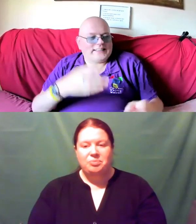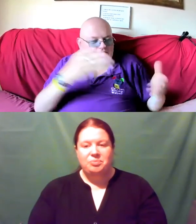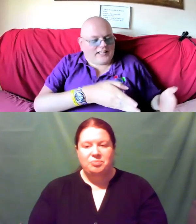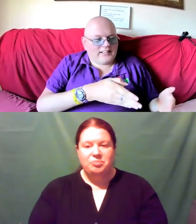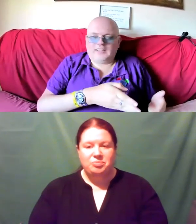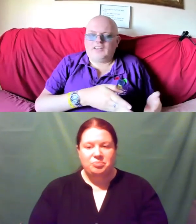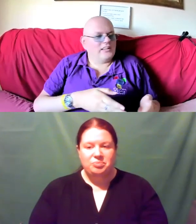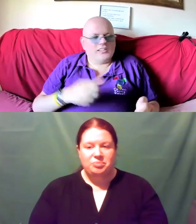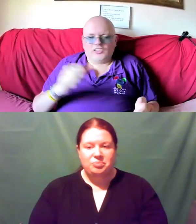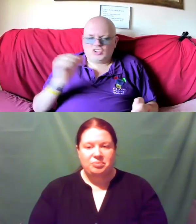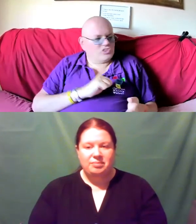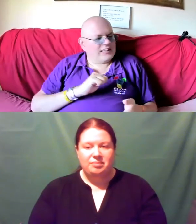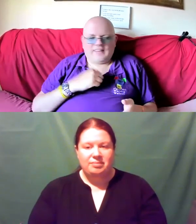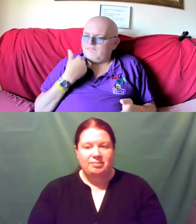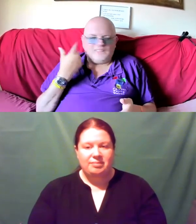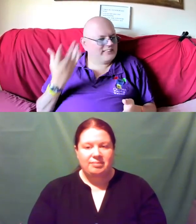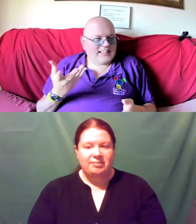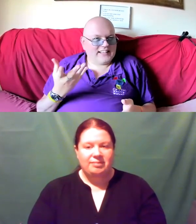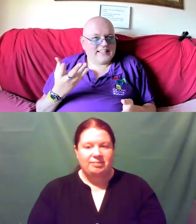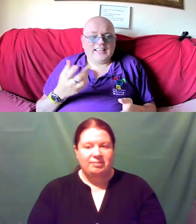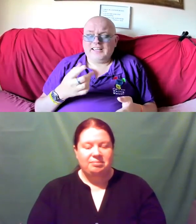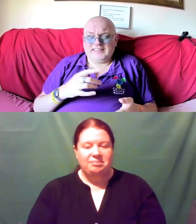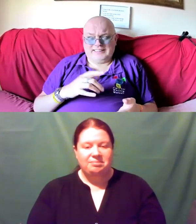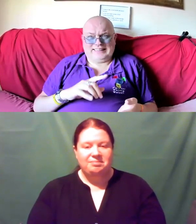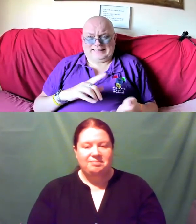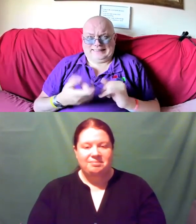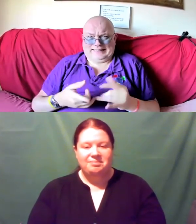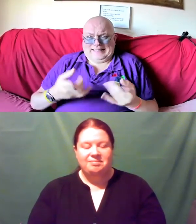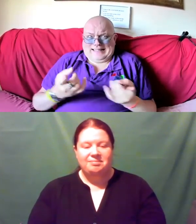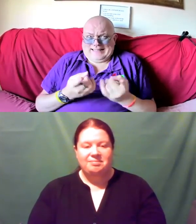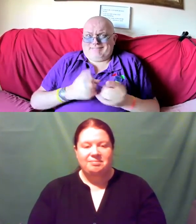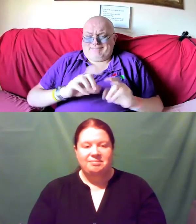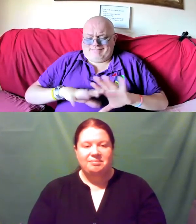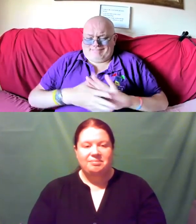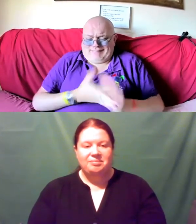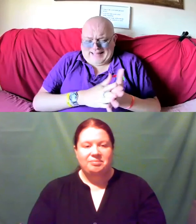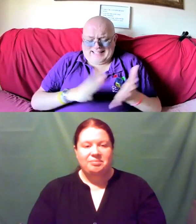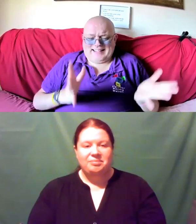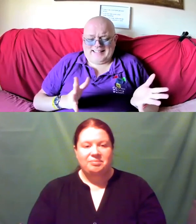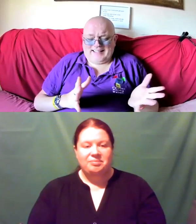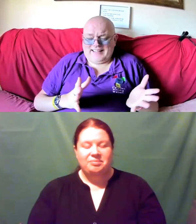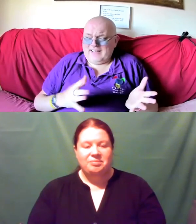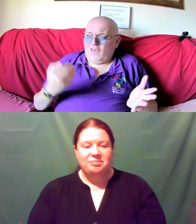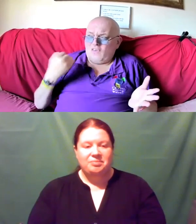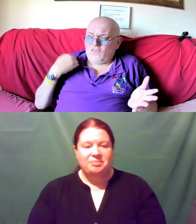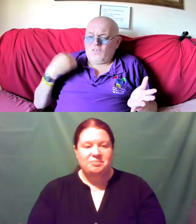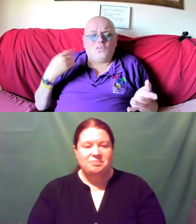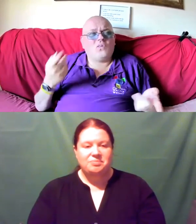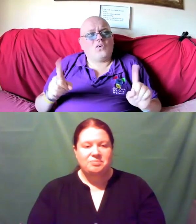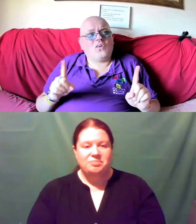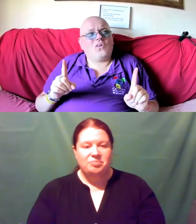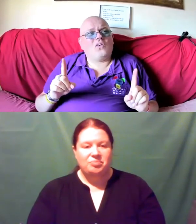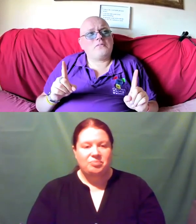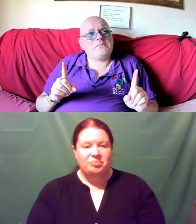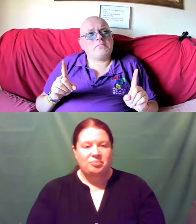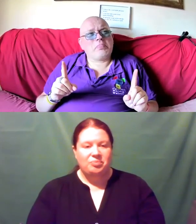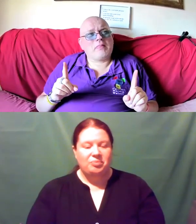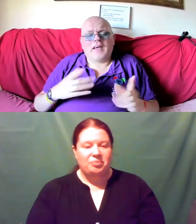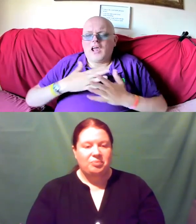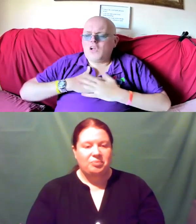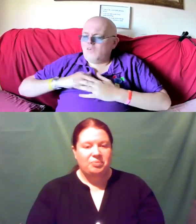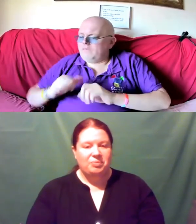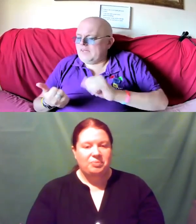that every day. Things could get messy. We are actually called to, you know, love